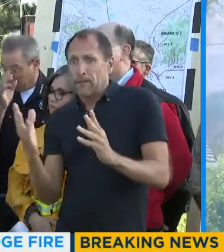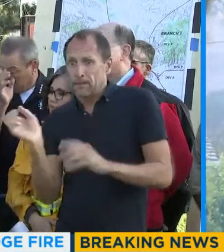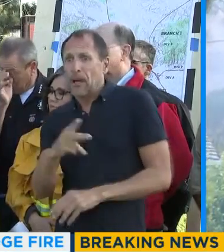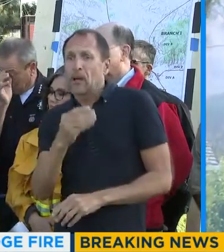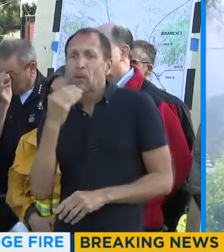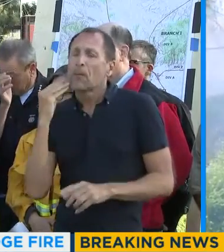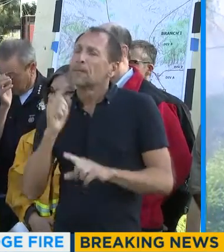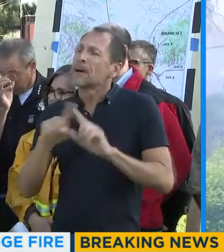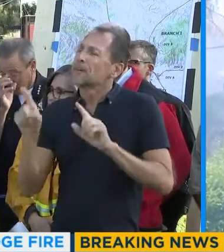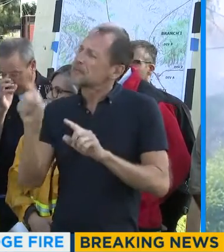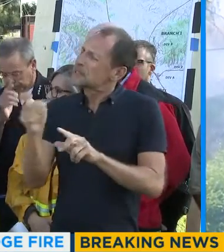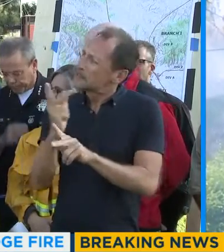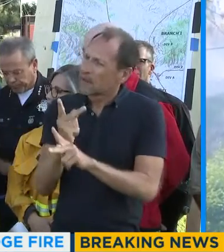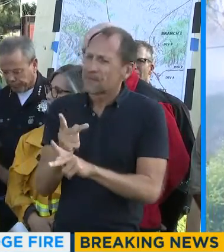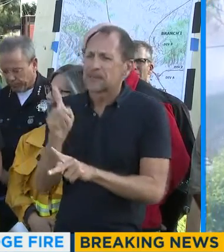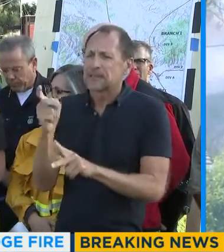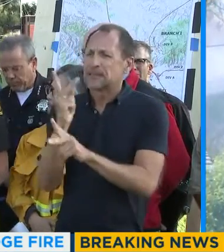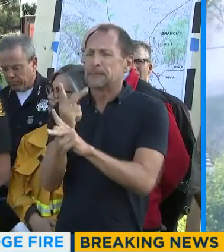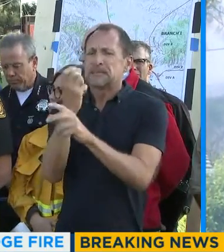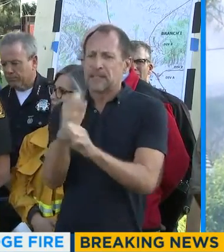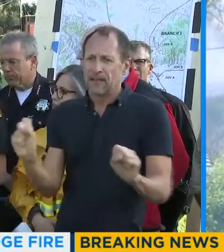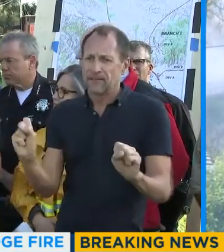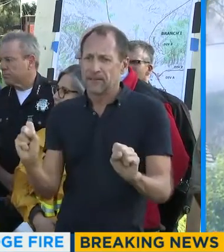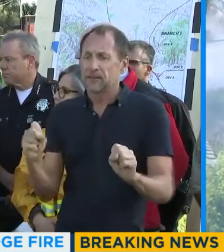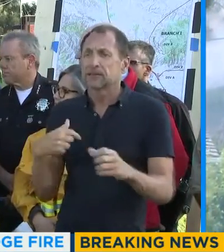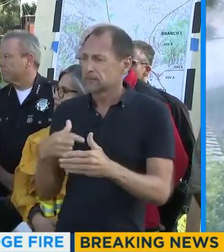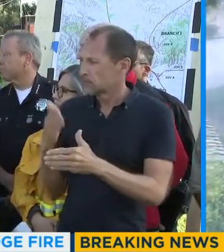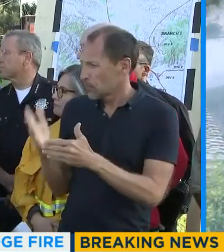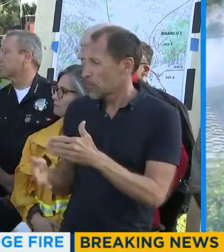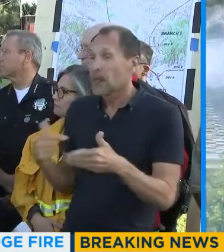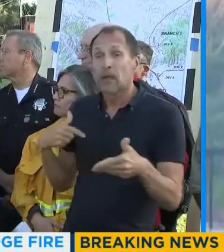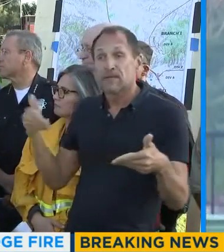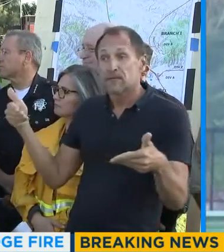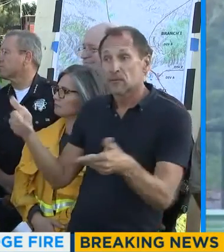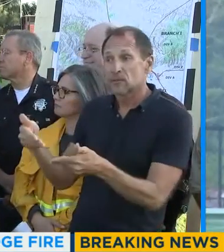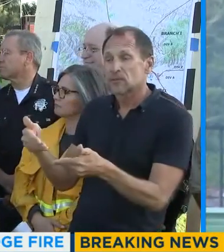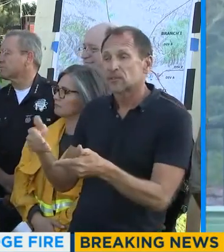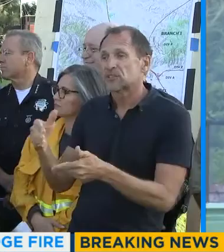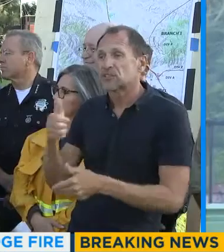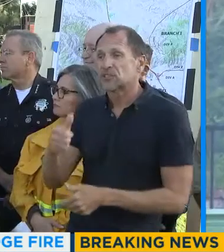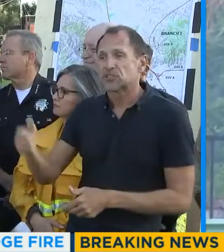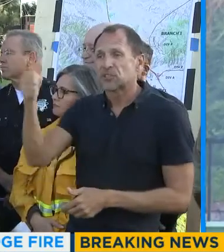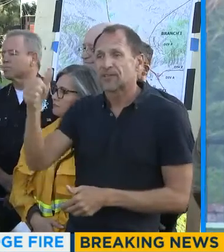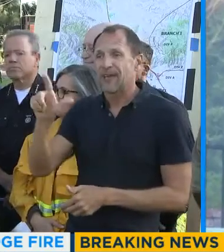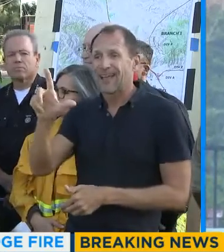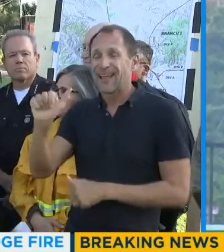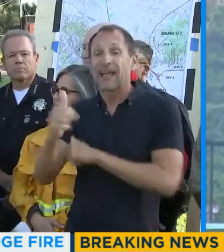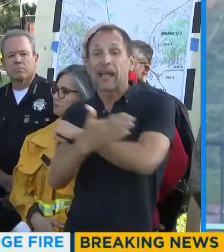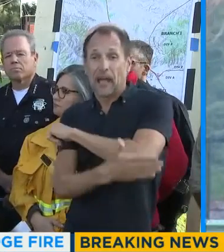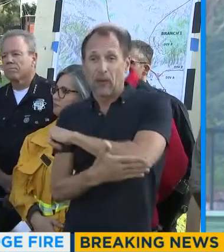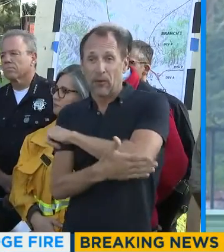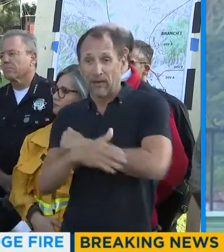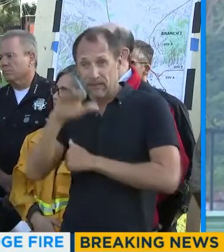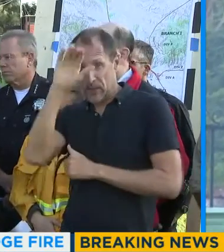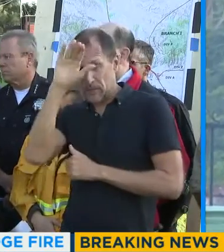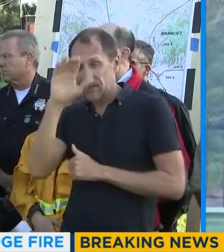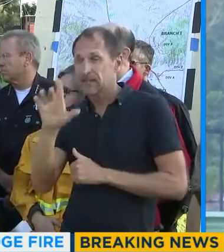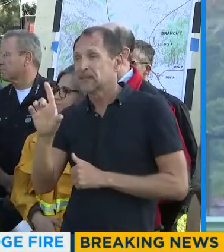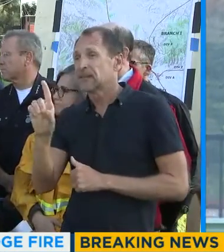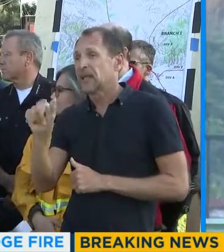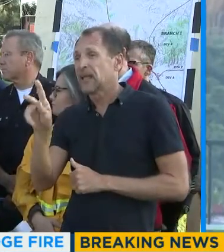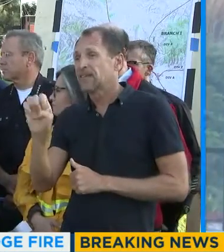safe. That concludes my remarks. I'd like to introduce Chief from the LA County Fire Department, Dave